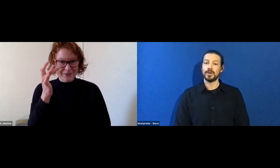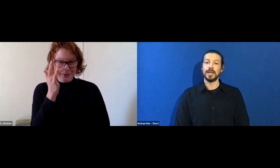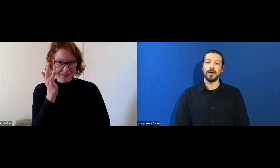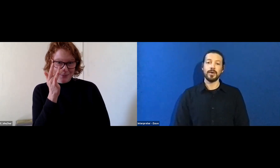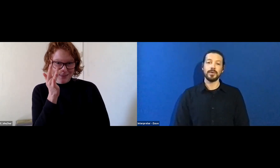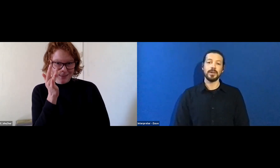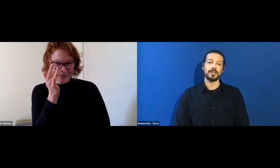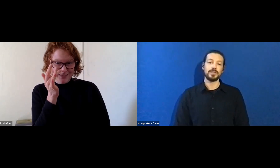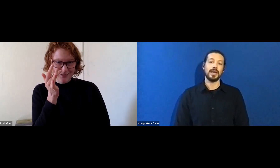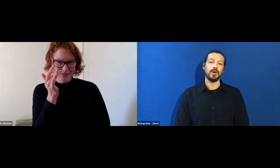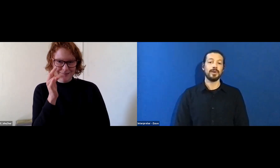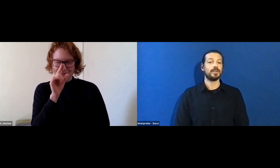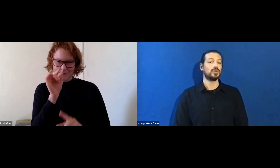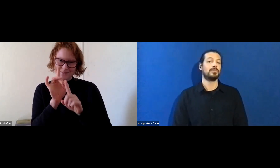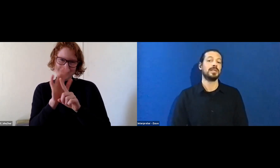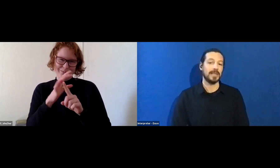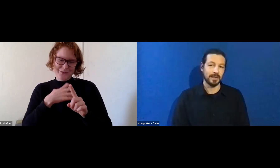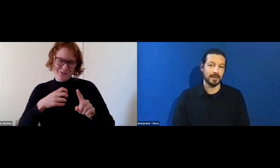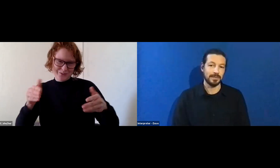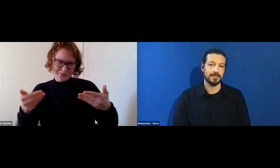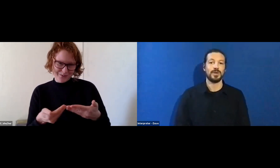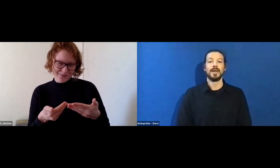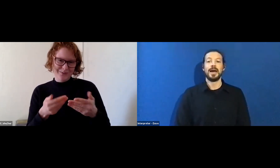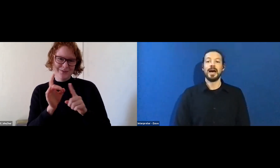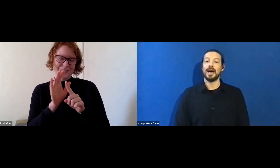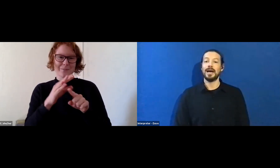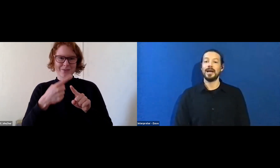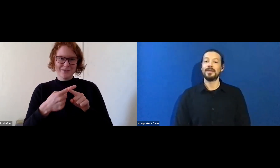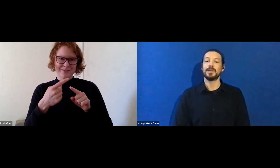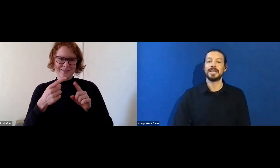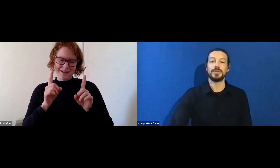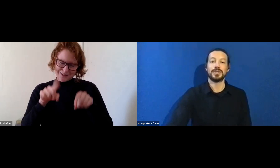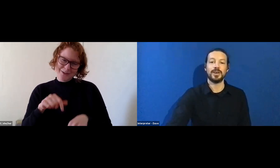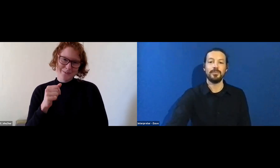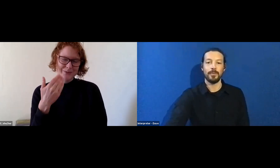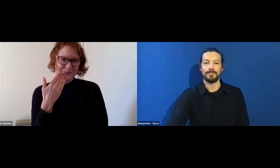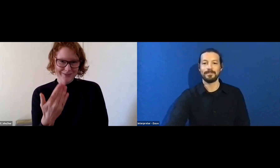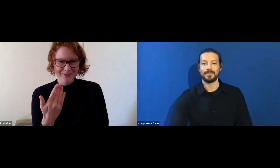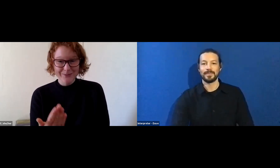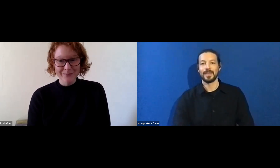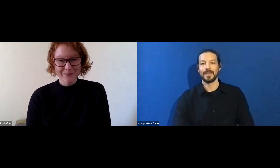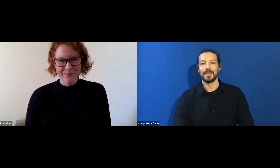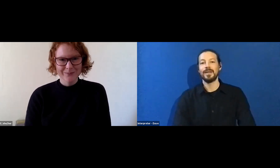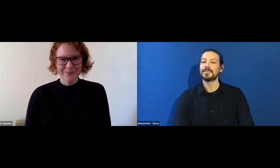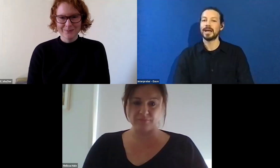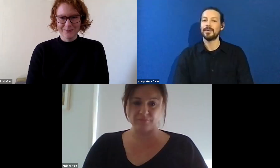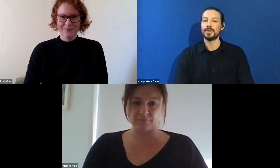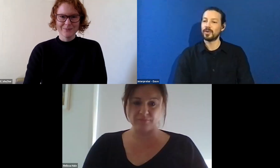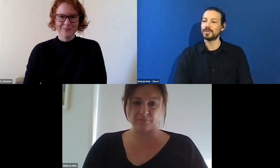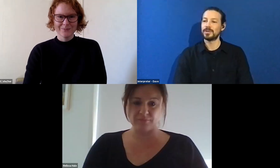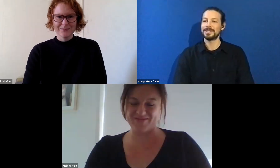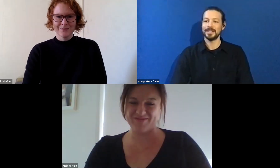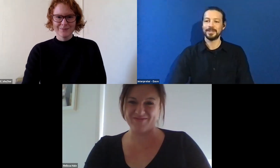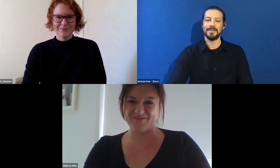advocate herself. So now I would like to hand over to Melissa. So Melissa can introduce herself more.